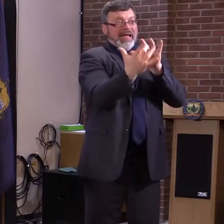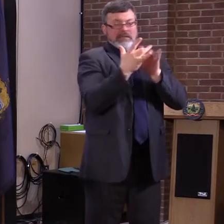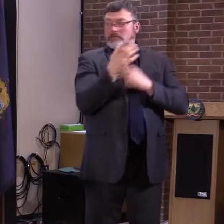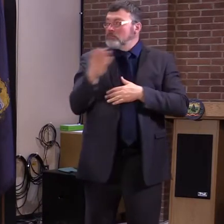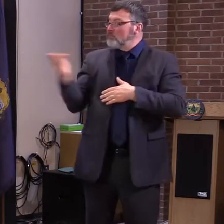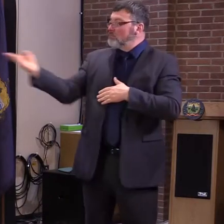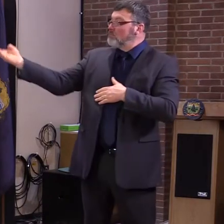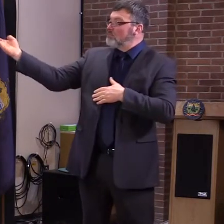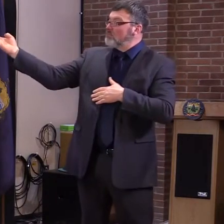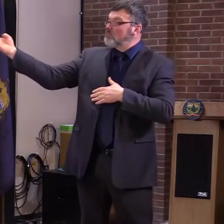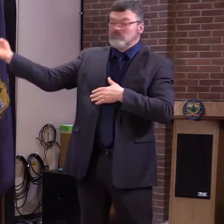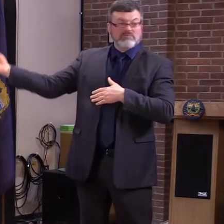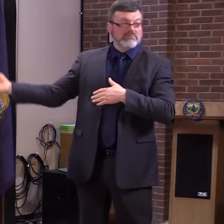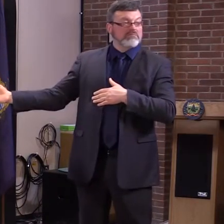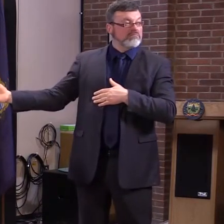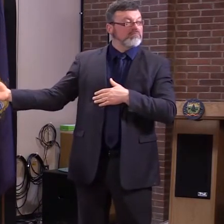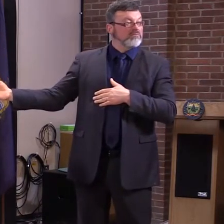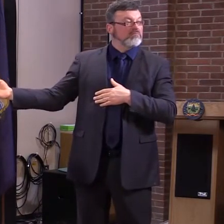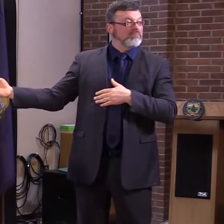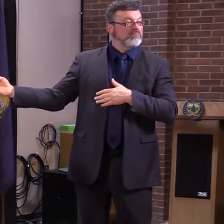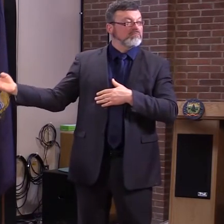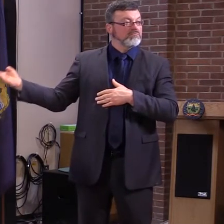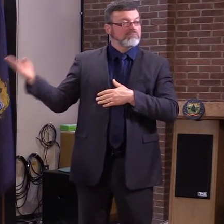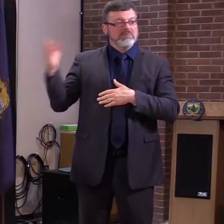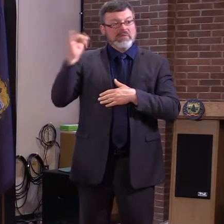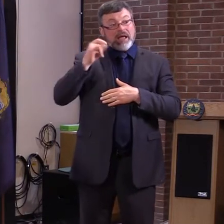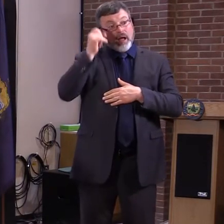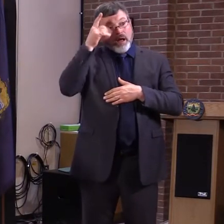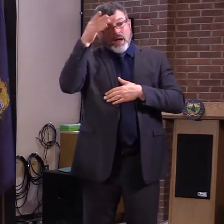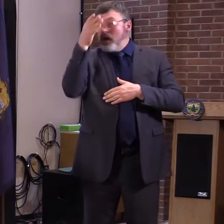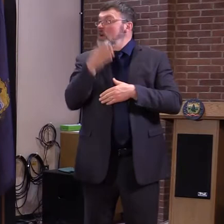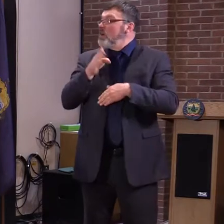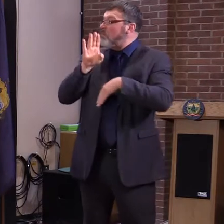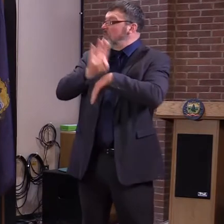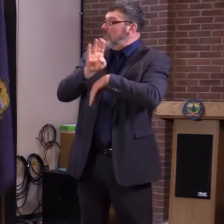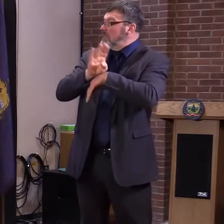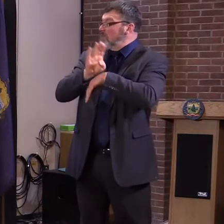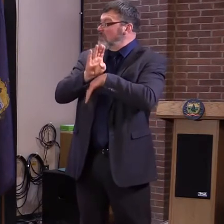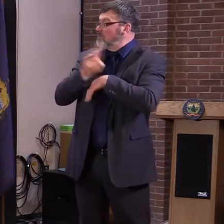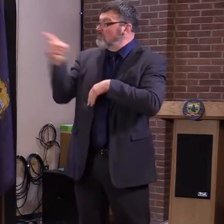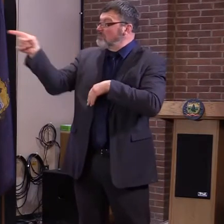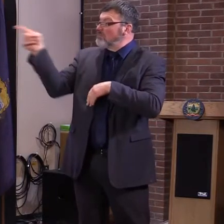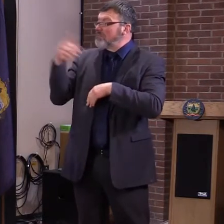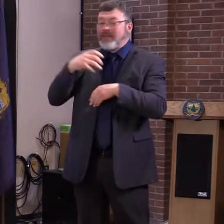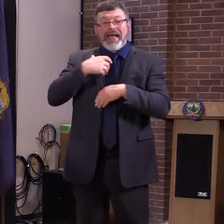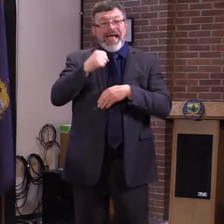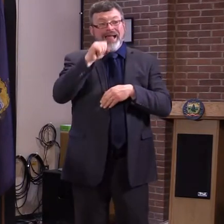healthvermont.gov/business, or if you're a Vermonter, to schedule an appointment, you can go to